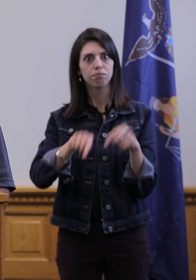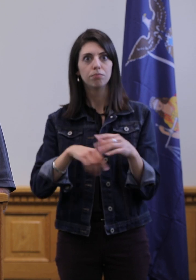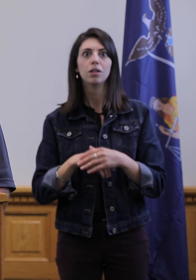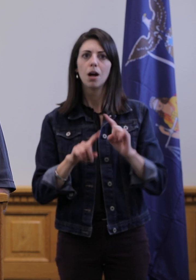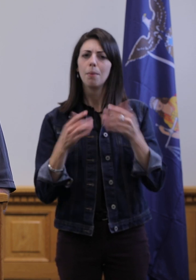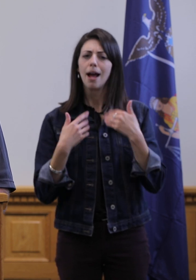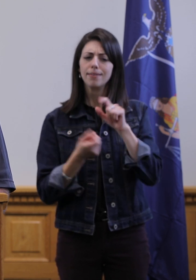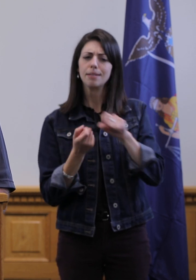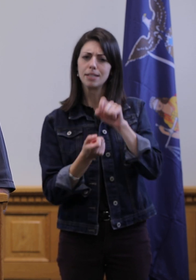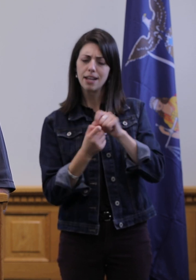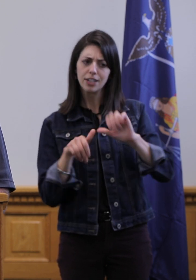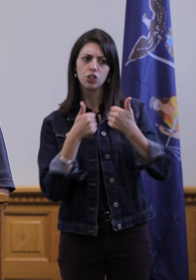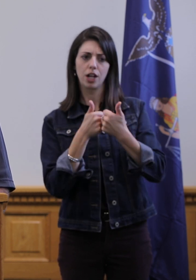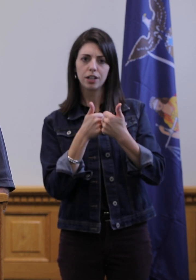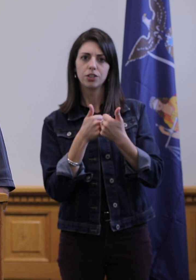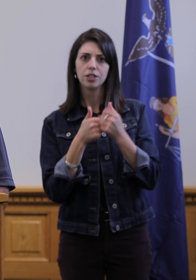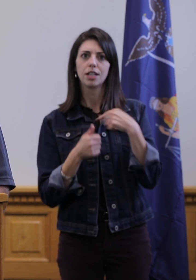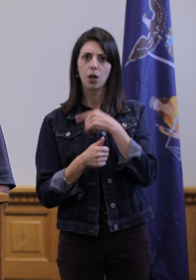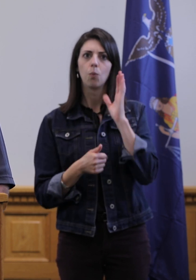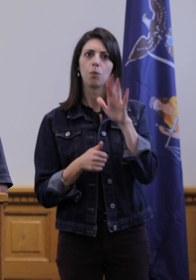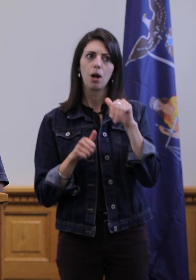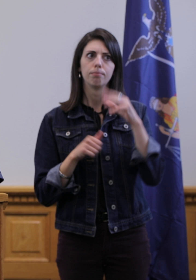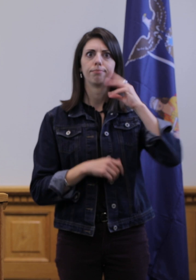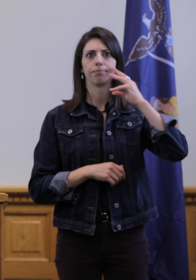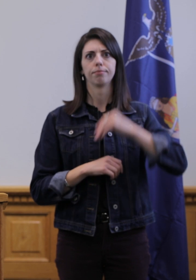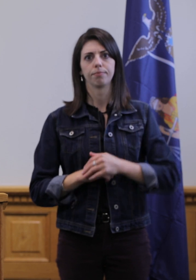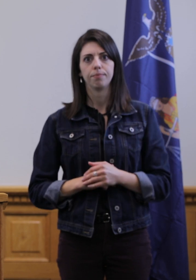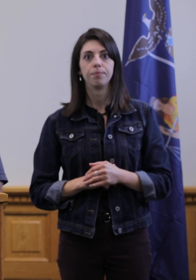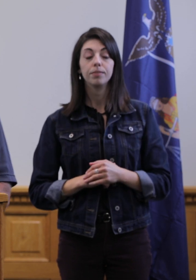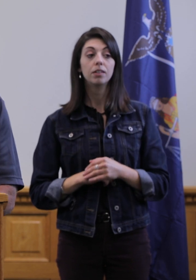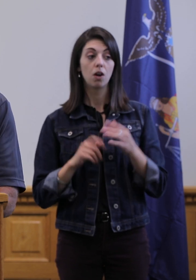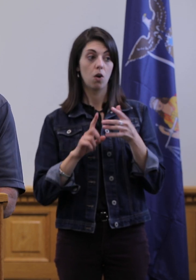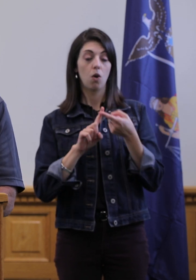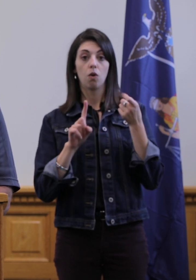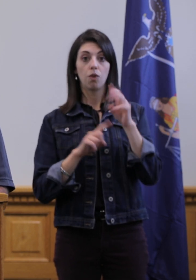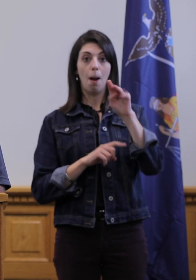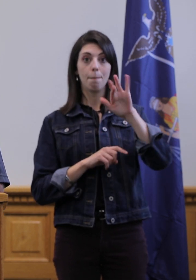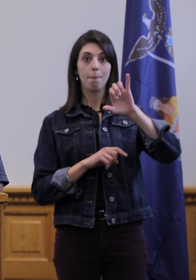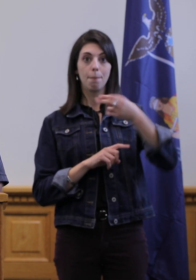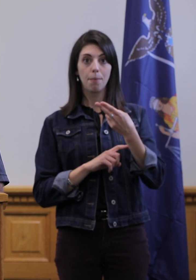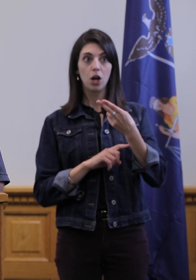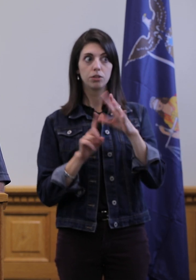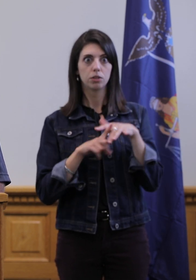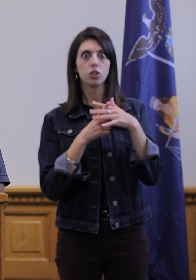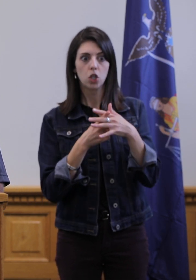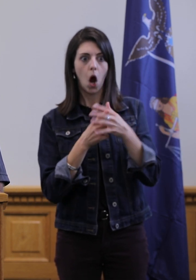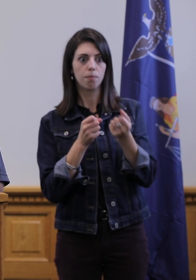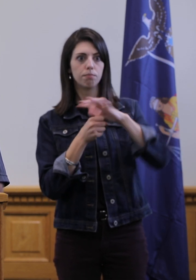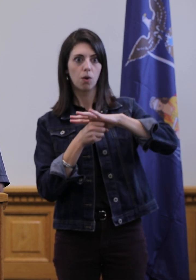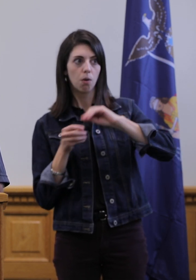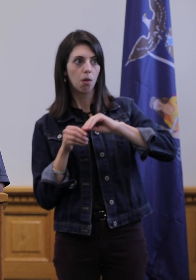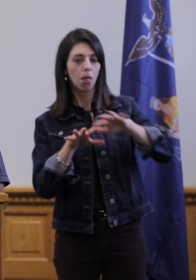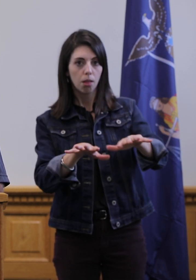health environment that we find ourselves in now. Since the pandemic began, people's travel choices have changed, and now one